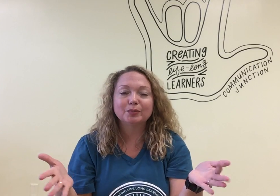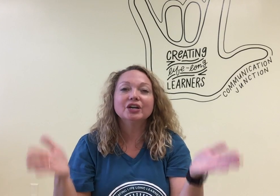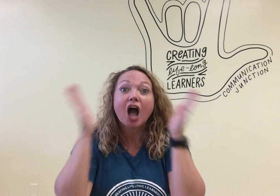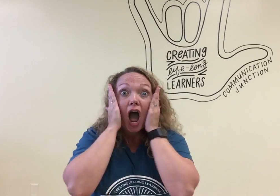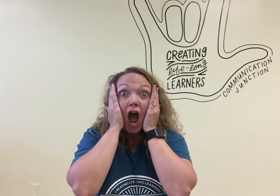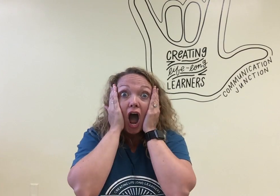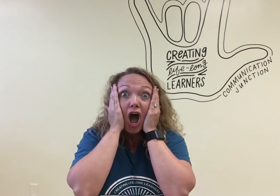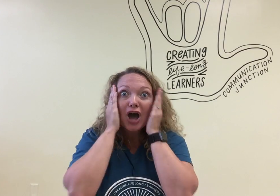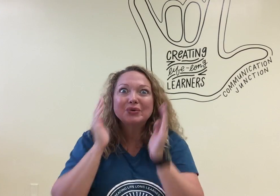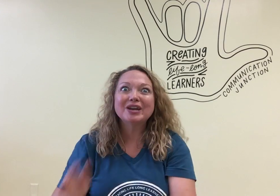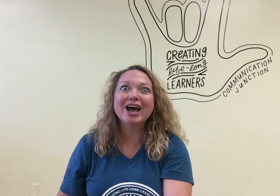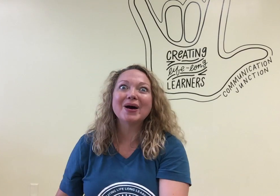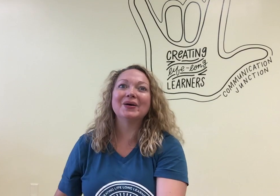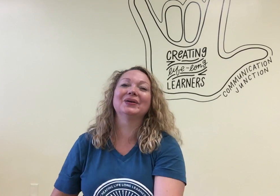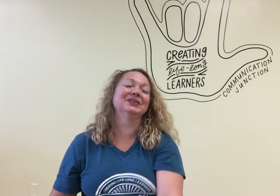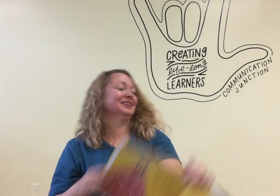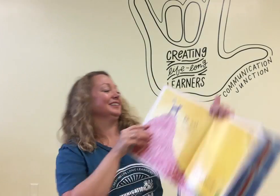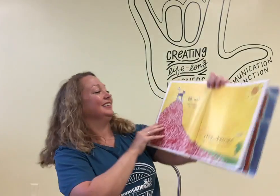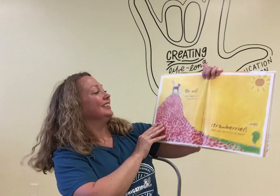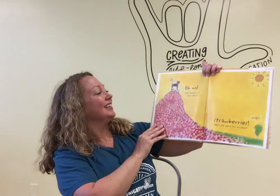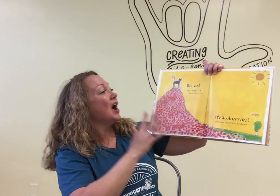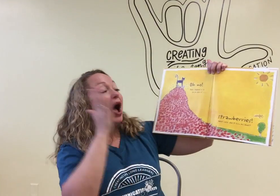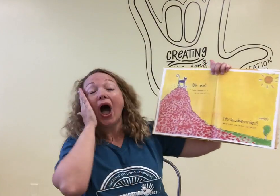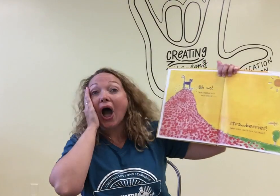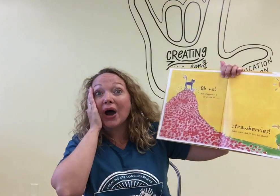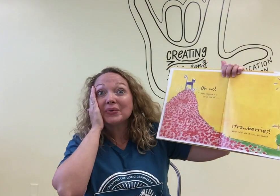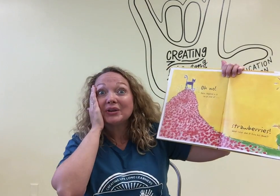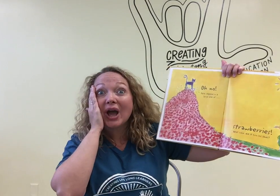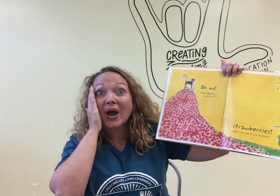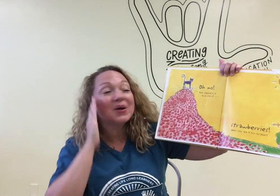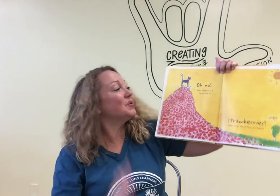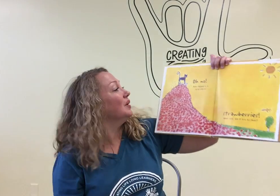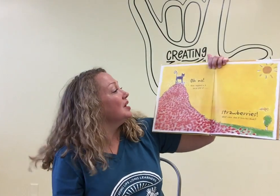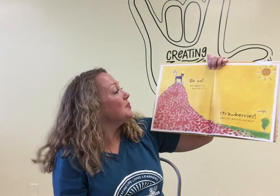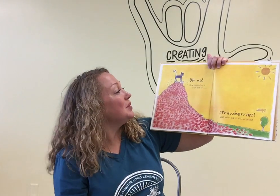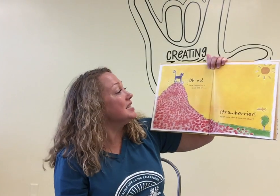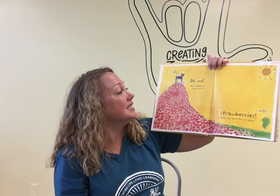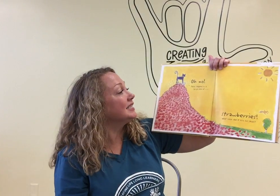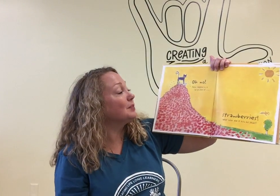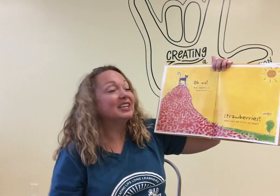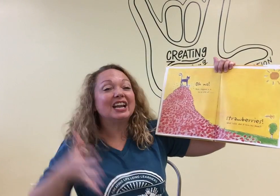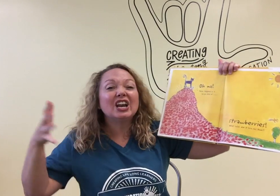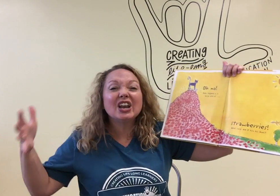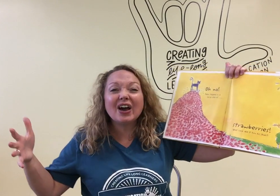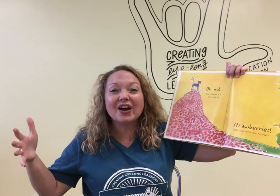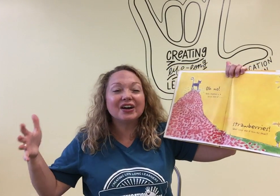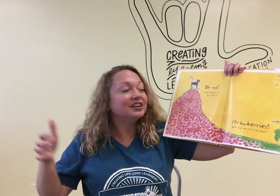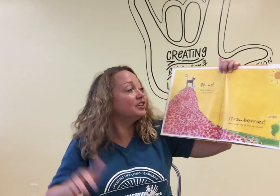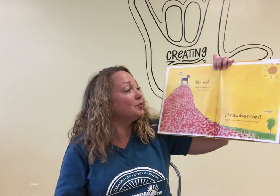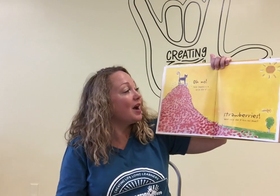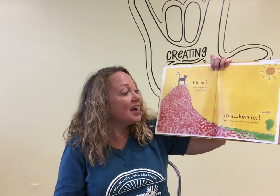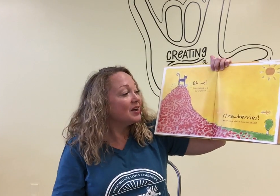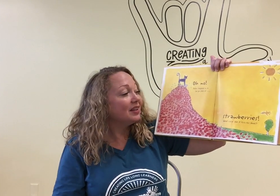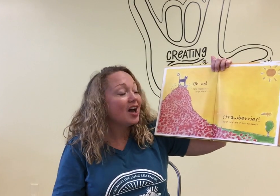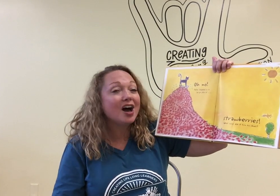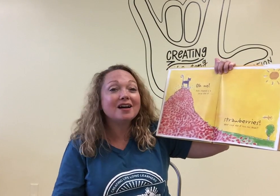book. Oh no! Oh no! Pete stepped in a large pile of